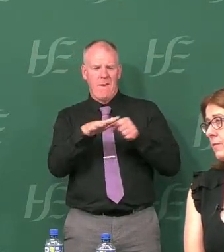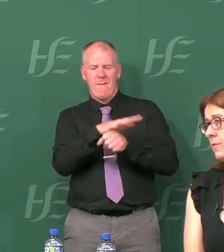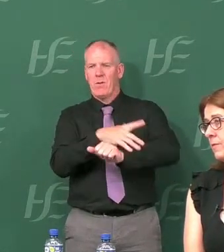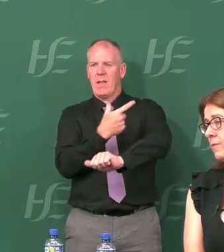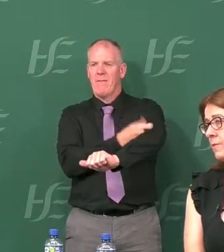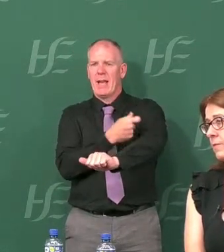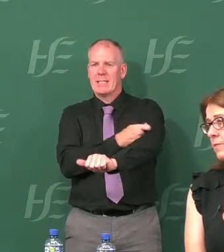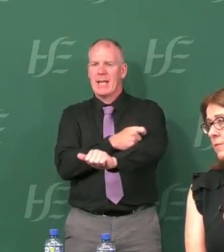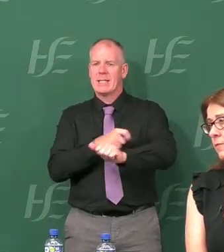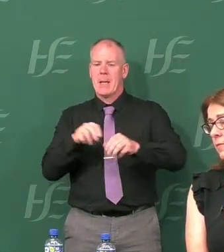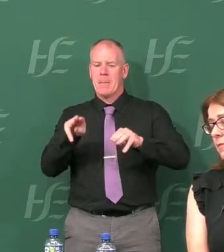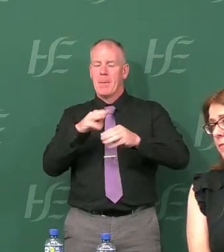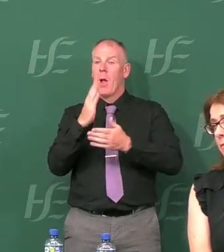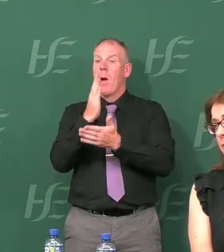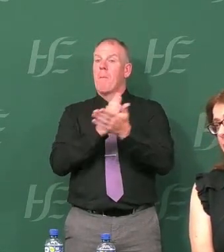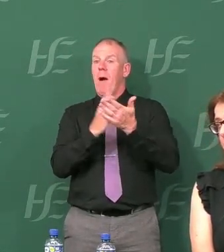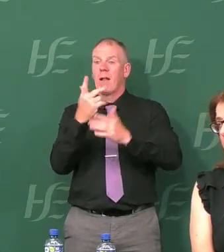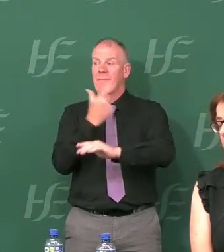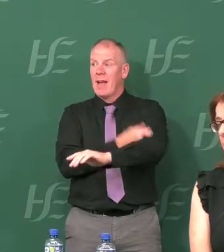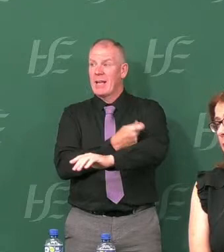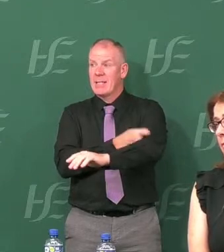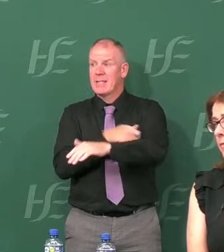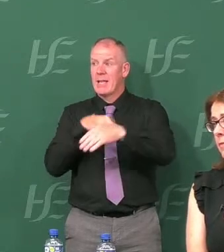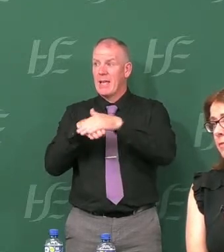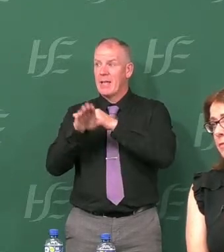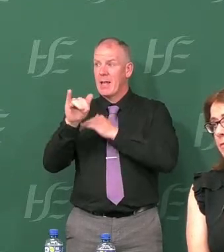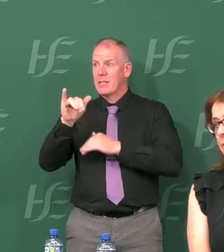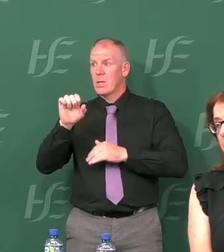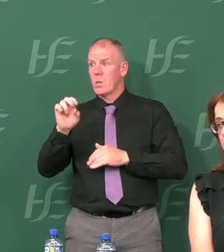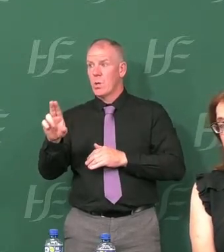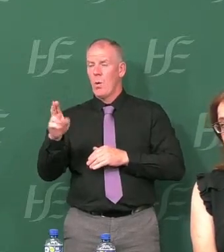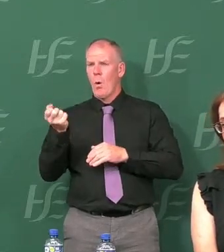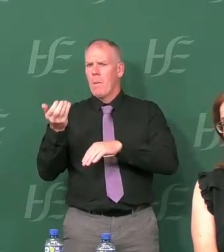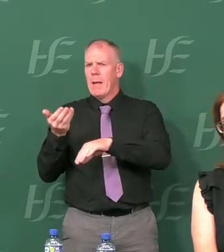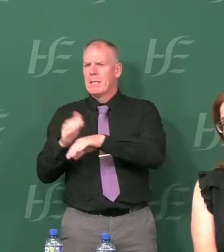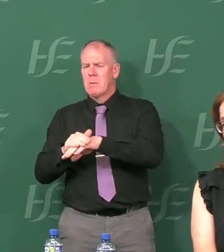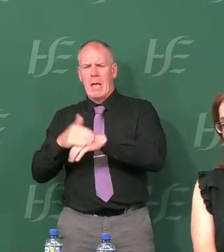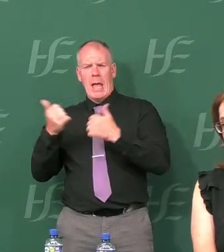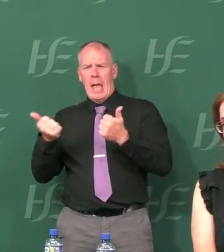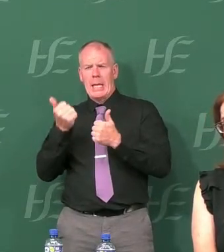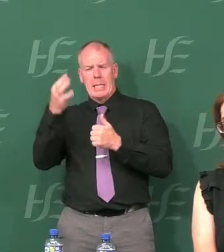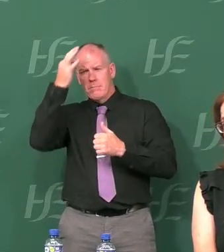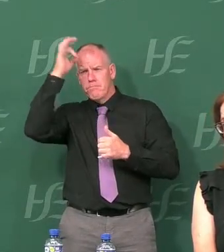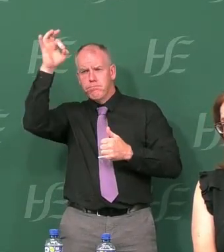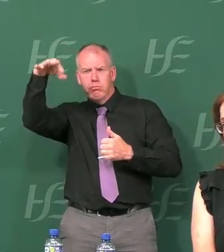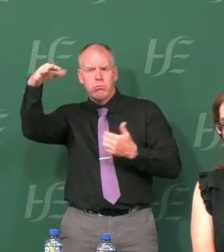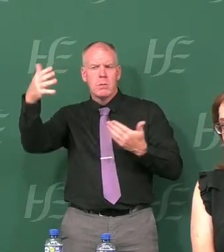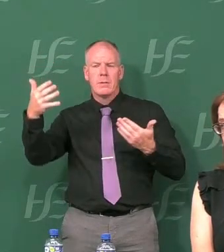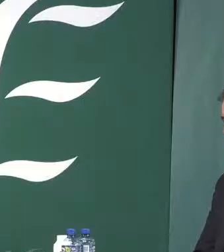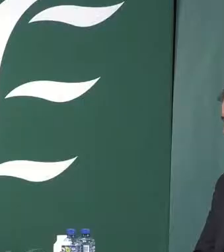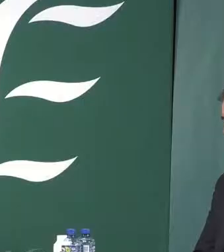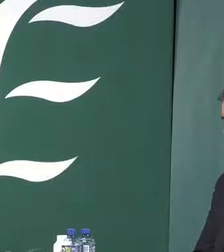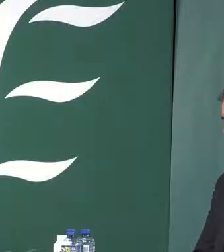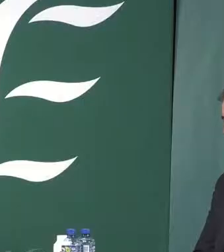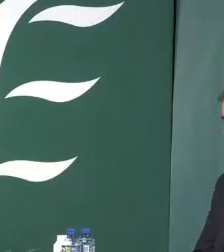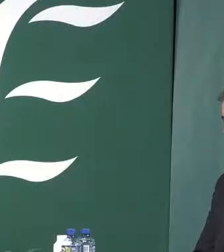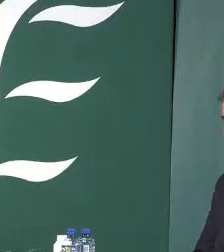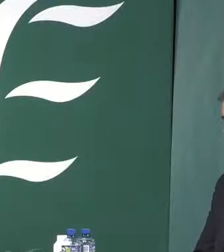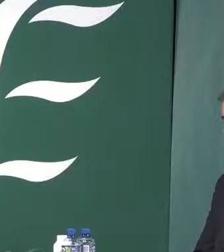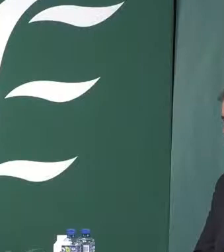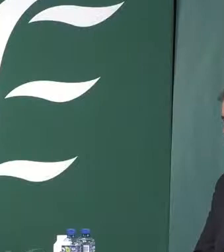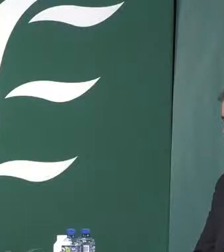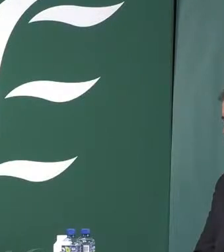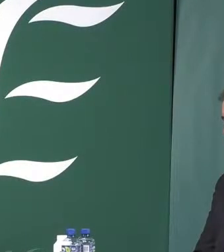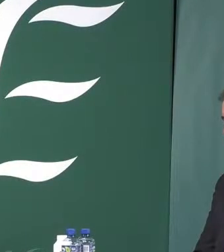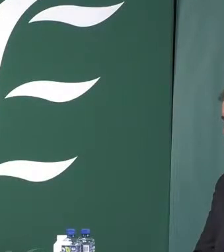vaccinated people or partially vaccinated people admitted to ICU or who had died. Is there any estimate in terms of the impact on immunity